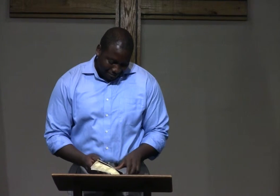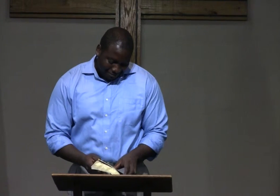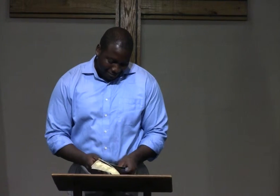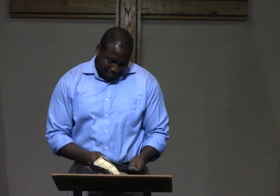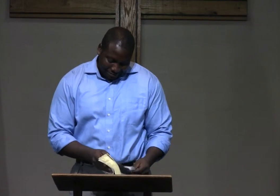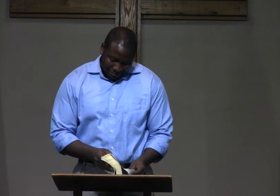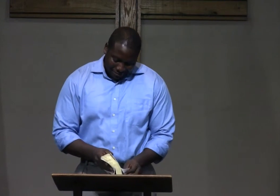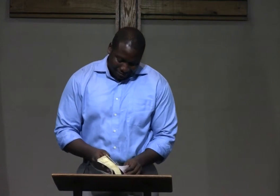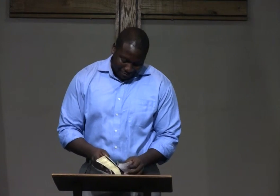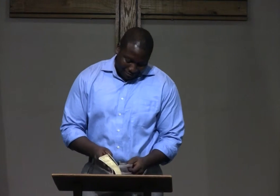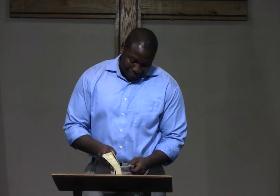Let me find my notes.